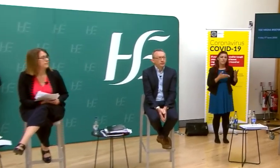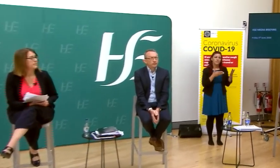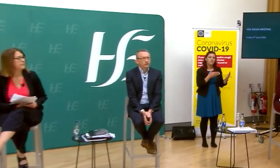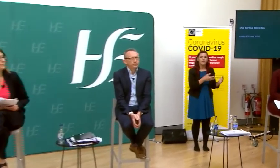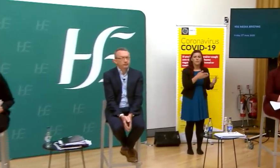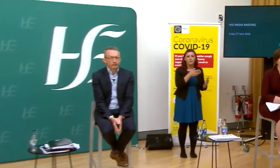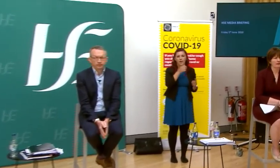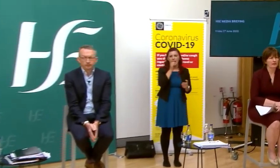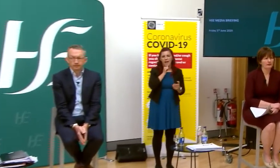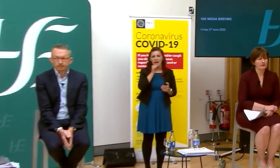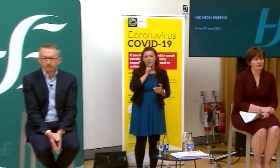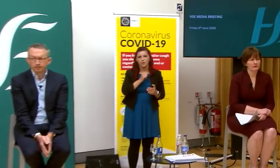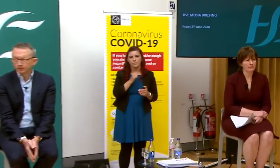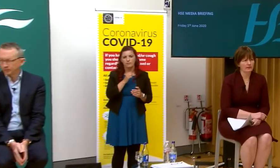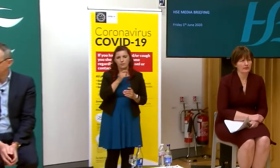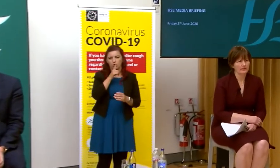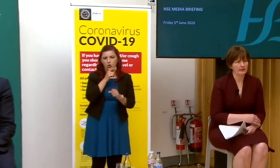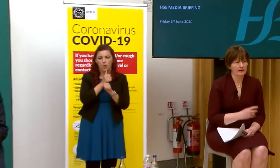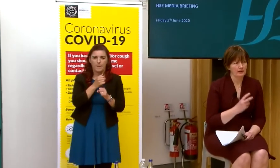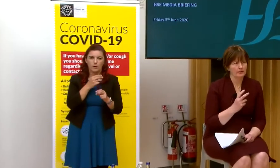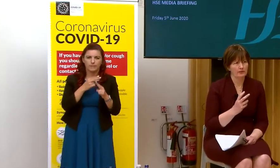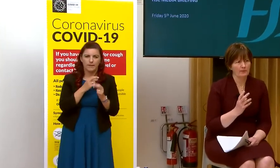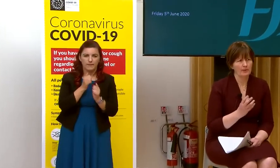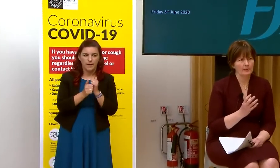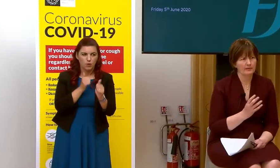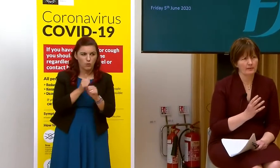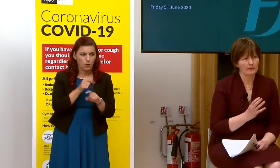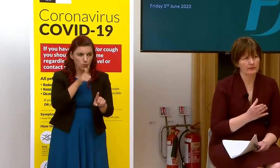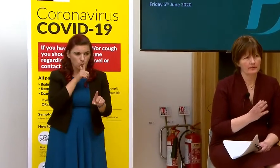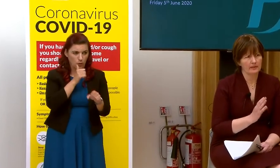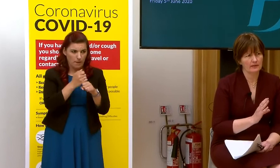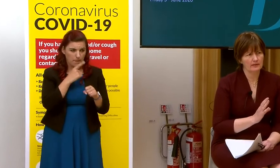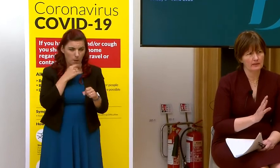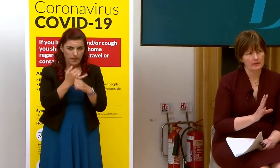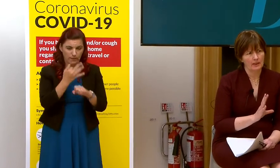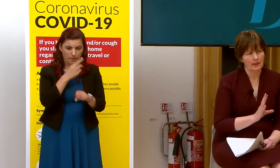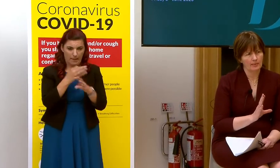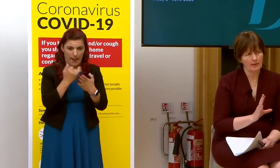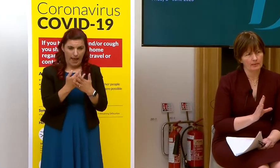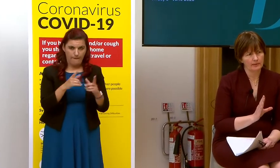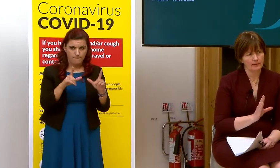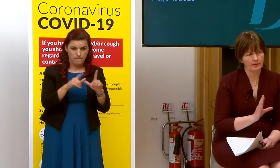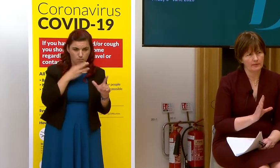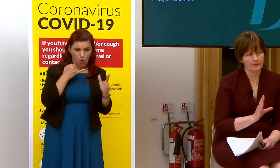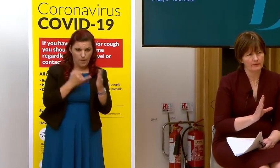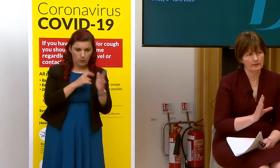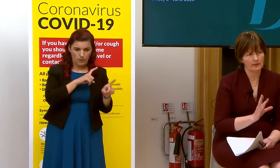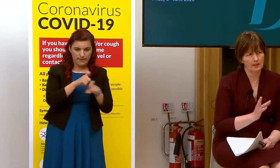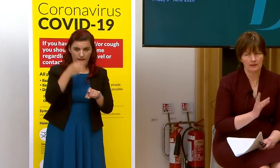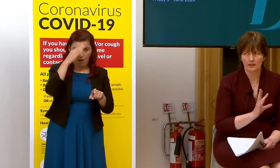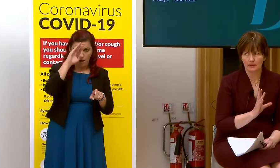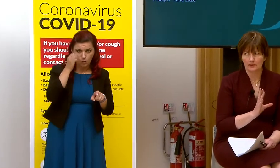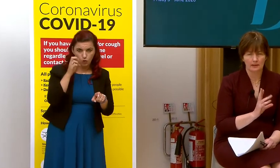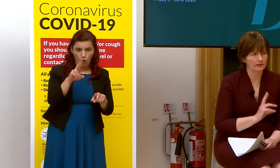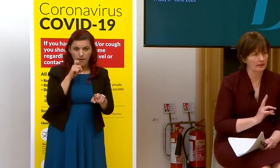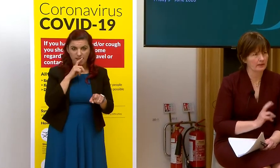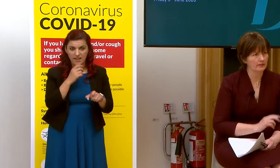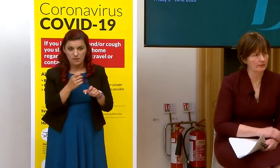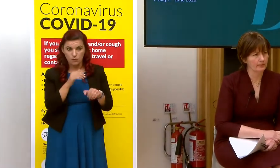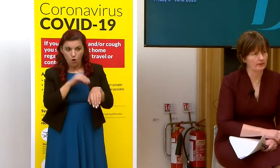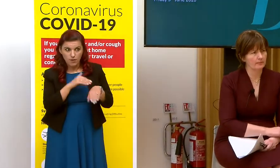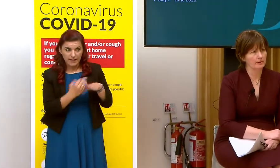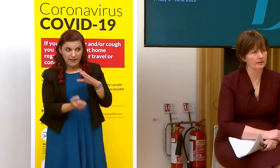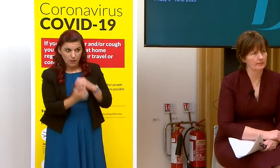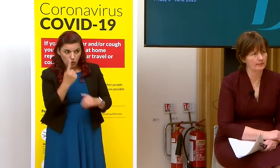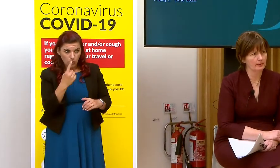Yes, so the question is around the issue of permits and whether that's a problem in terms of contacting. I think